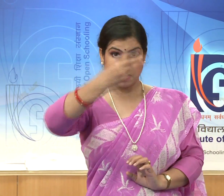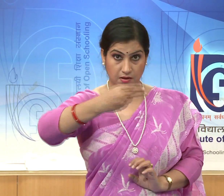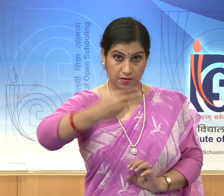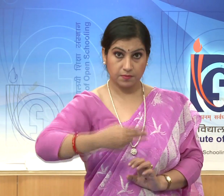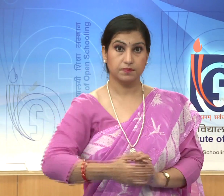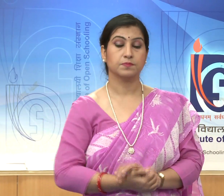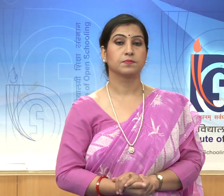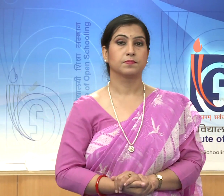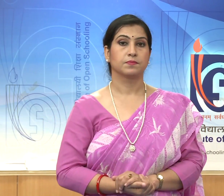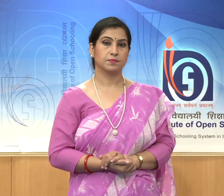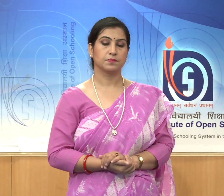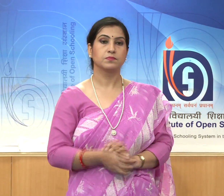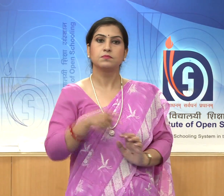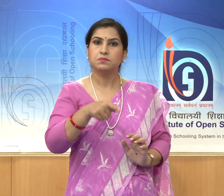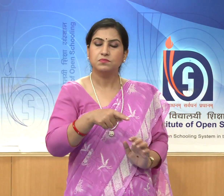Paintings become